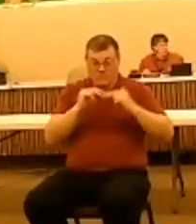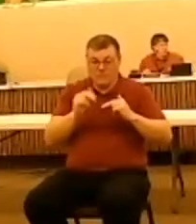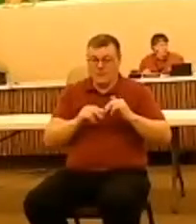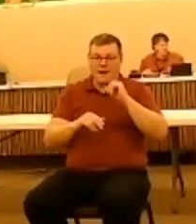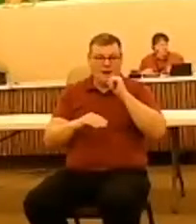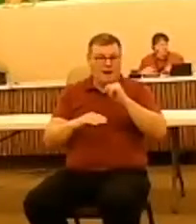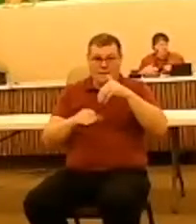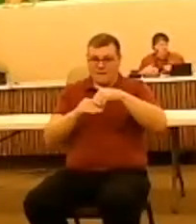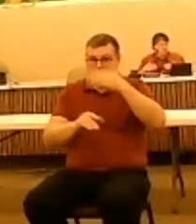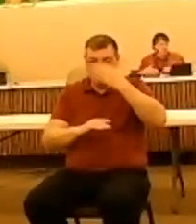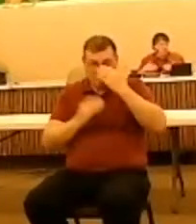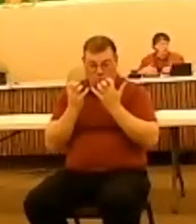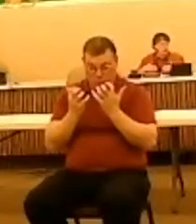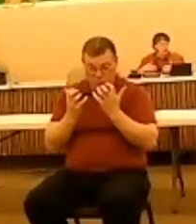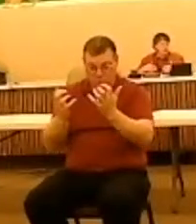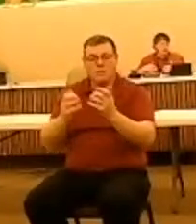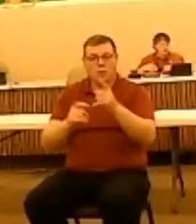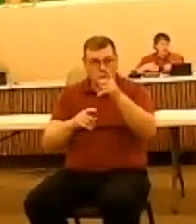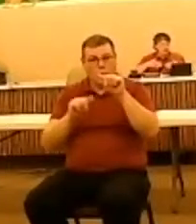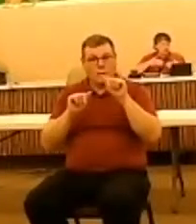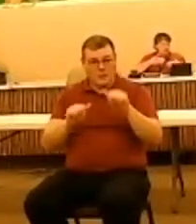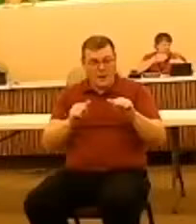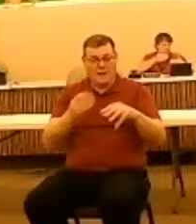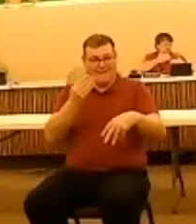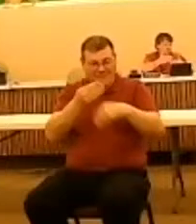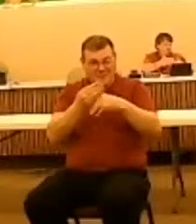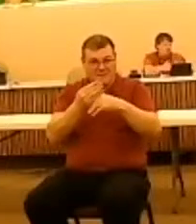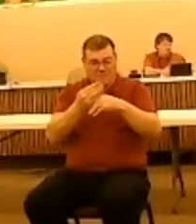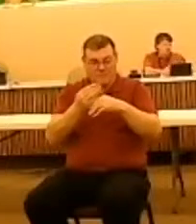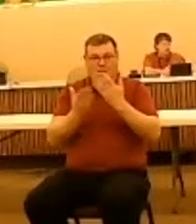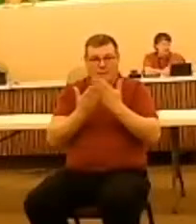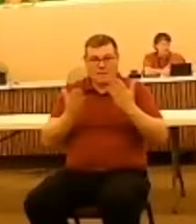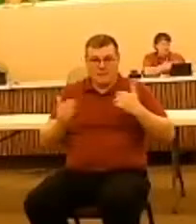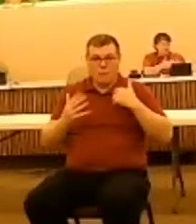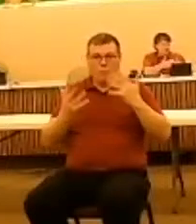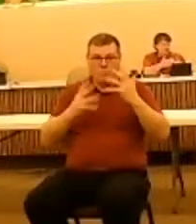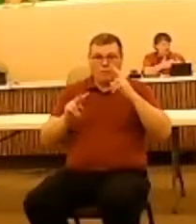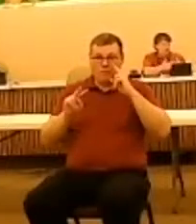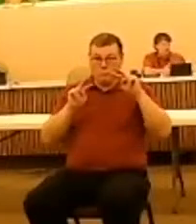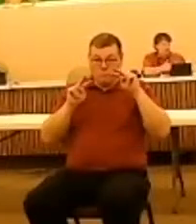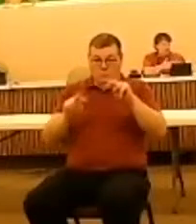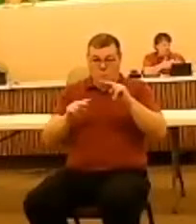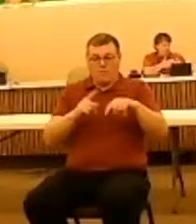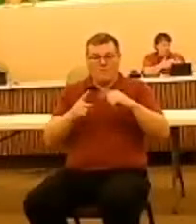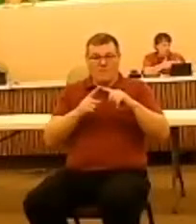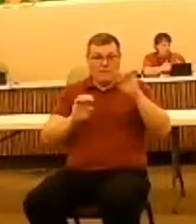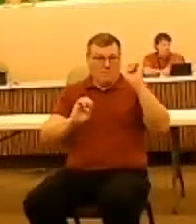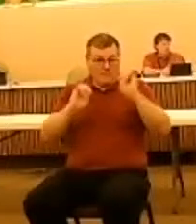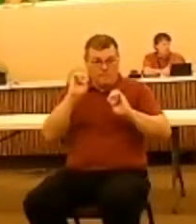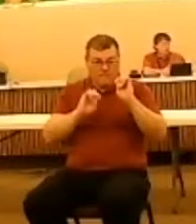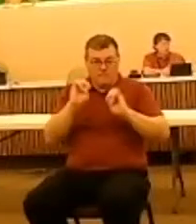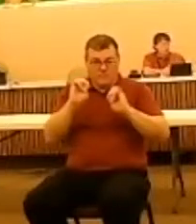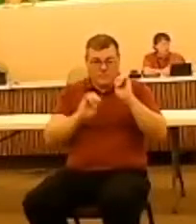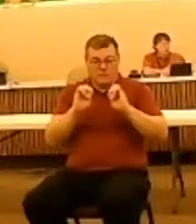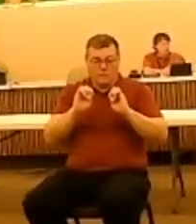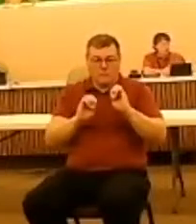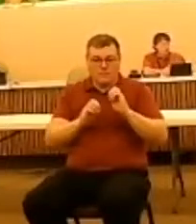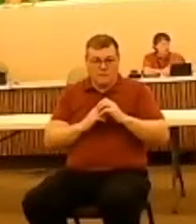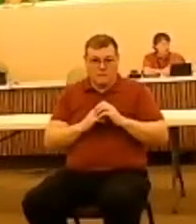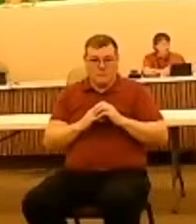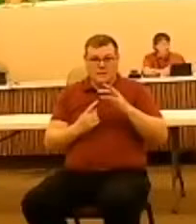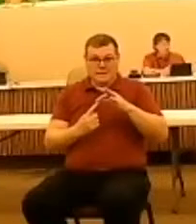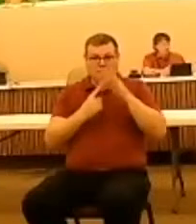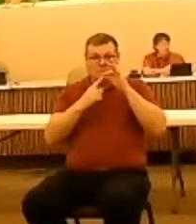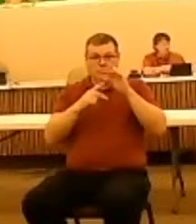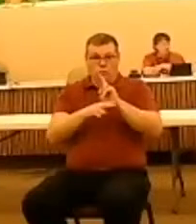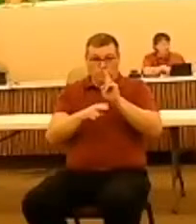in front of the site, you could put those kinds of, these are things we want to look at when evaluating the special